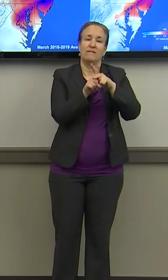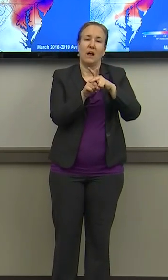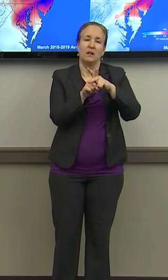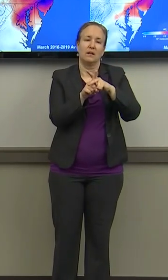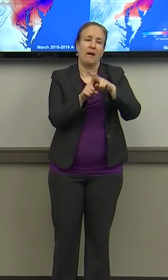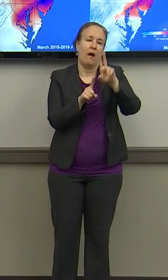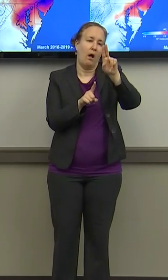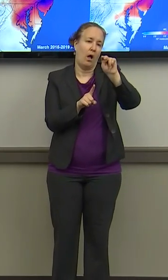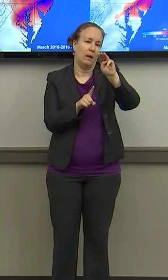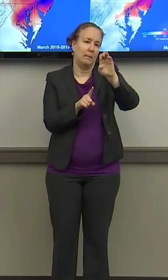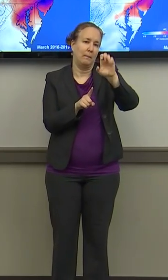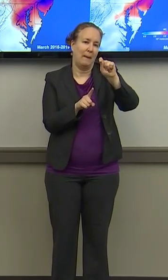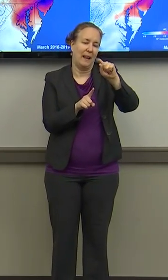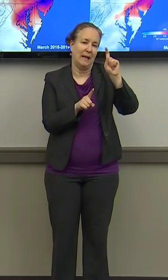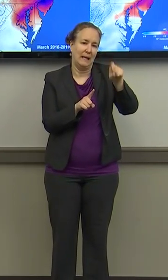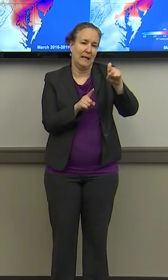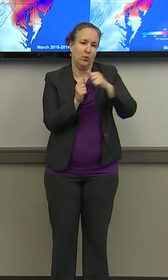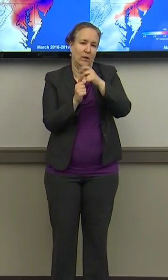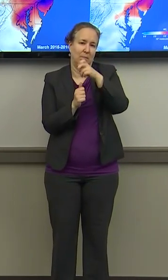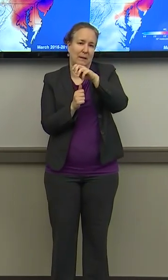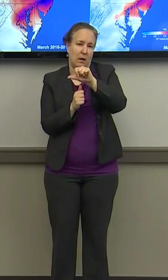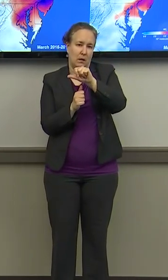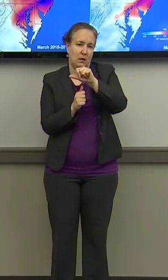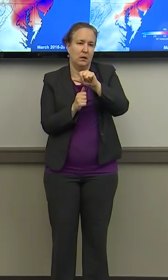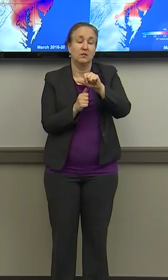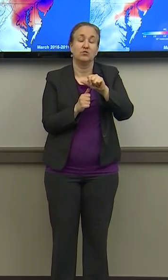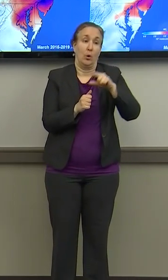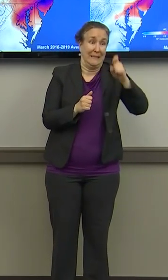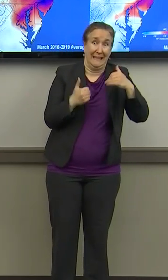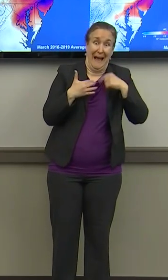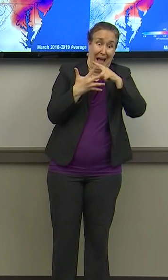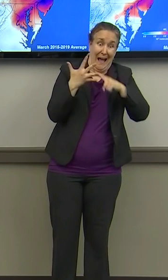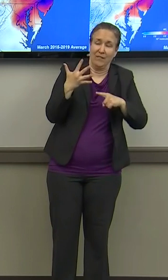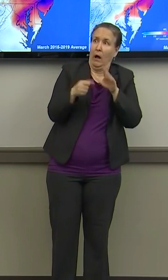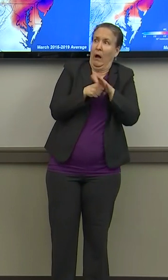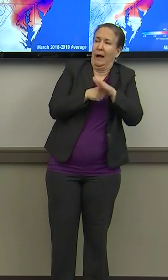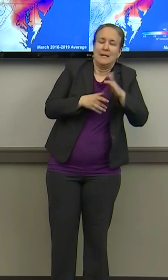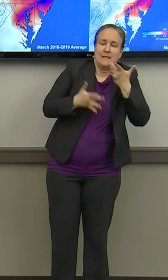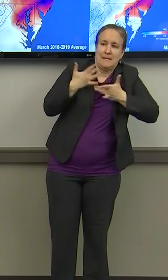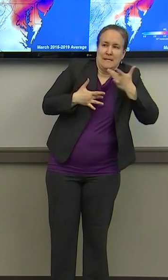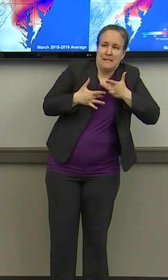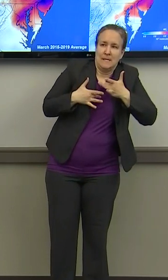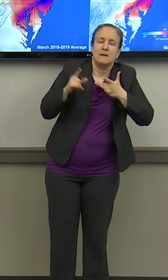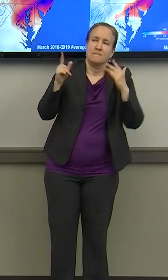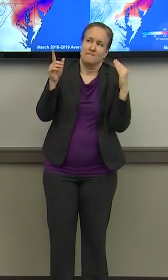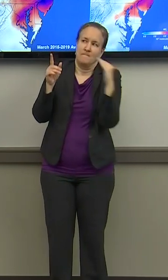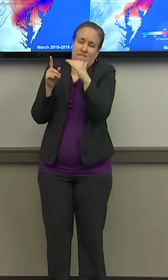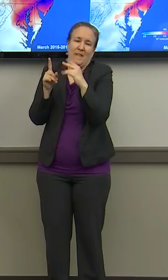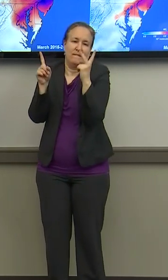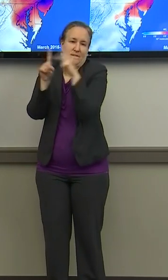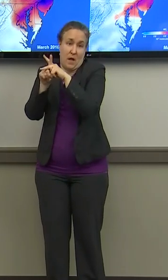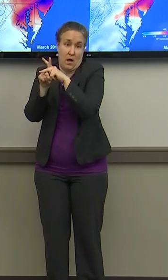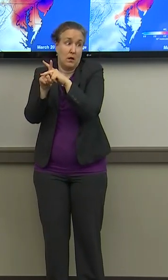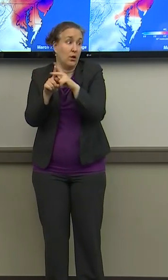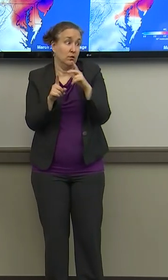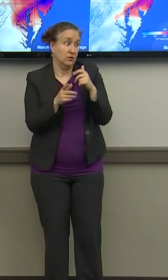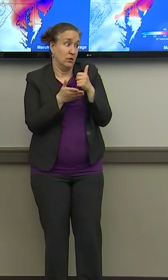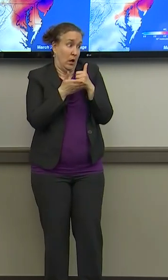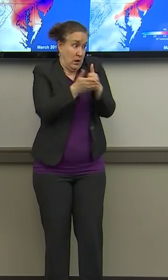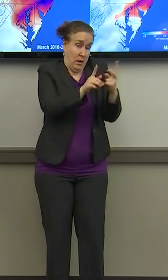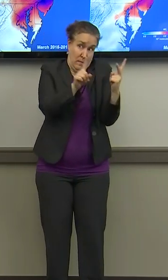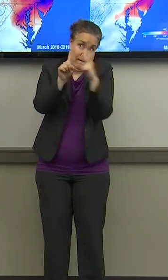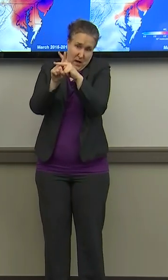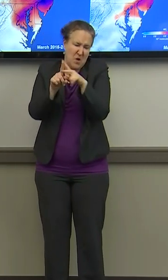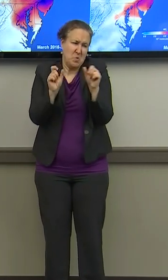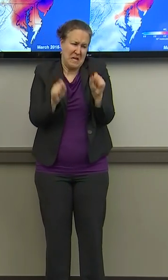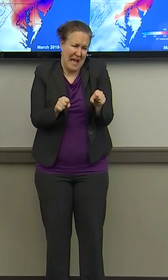need request with PEMA, the Pennsylvania Emergency Management Agency. We would certainly be able to assist them with the filing of that request, but that's how that would